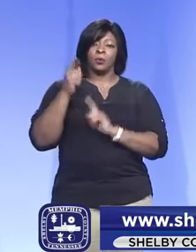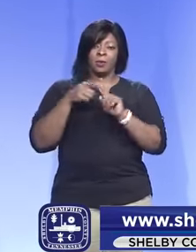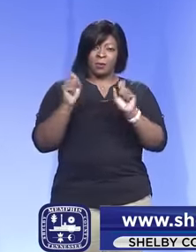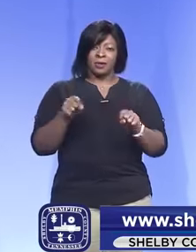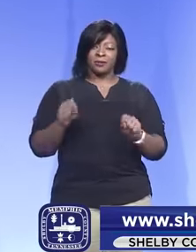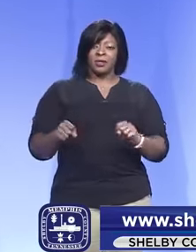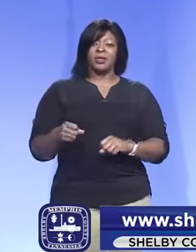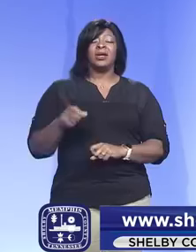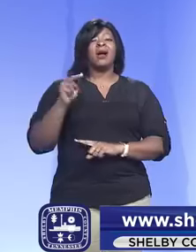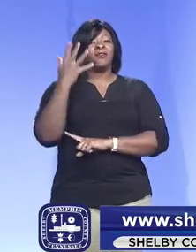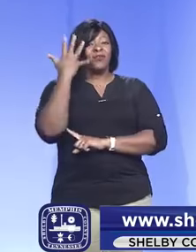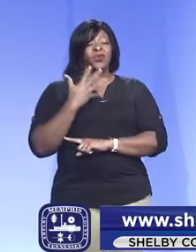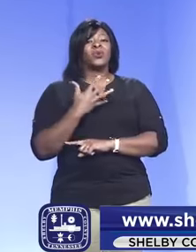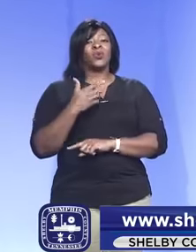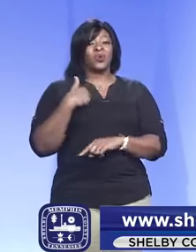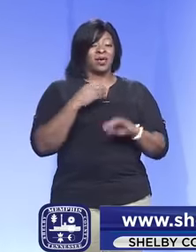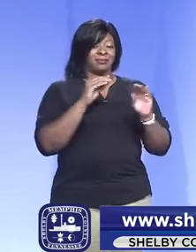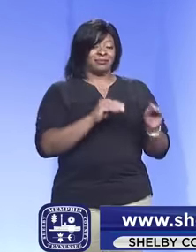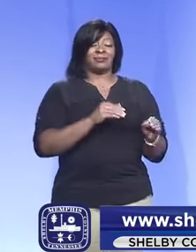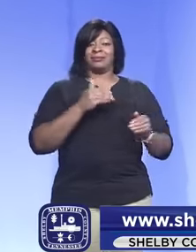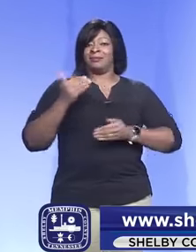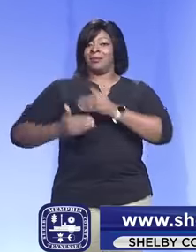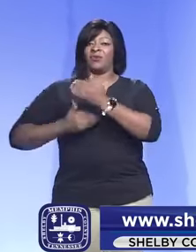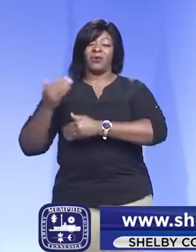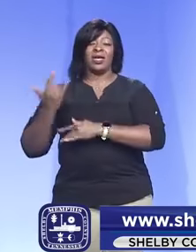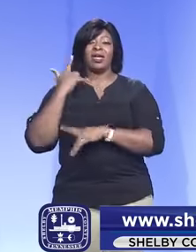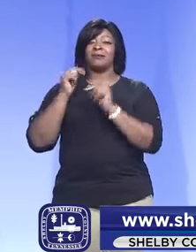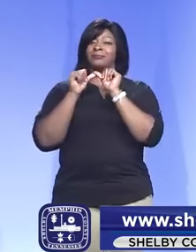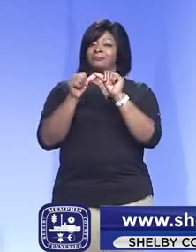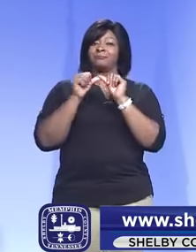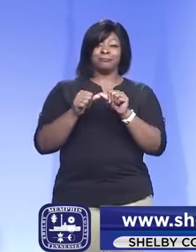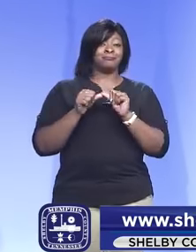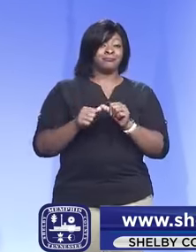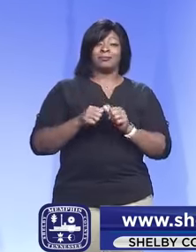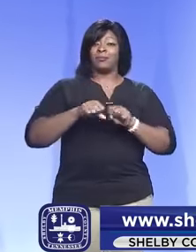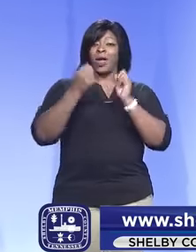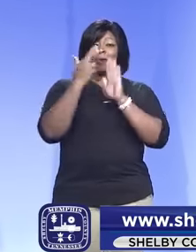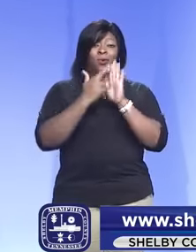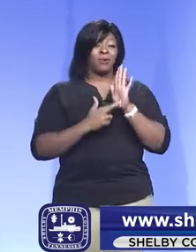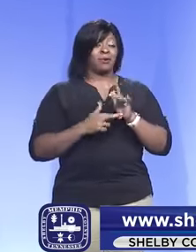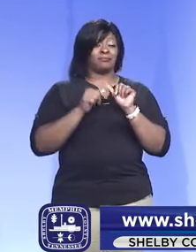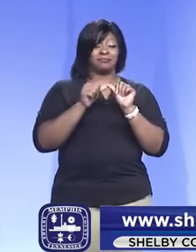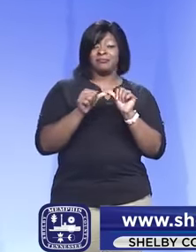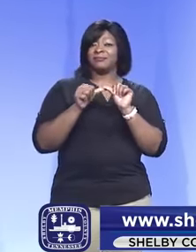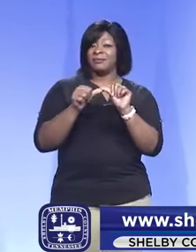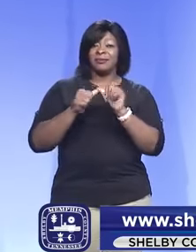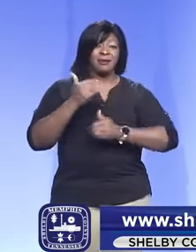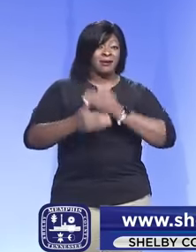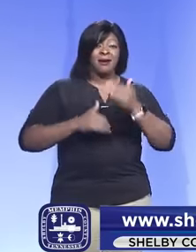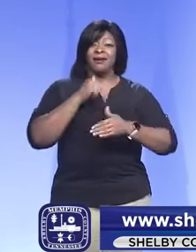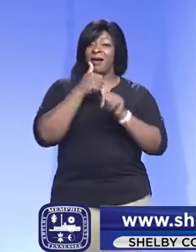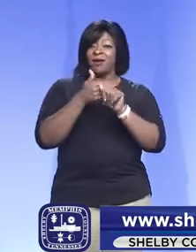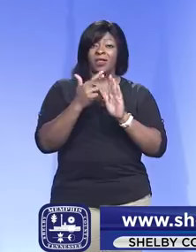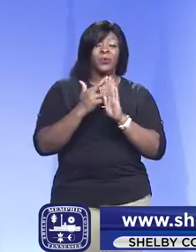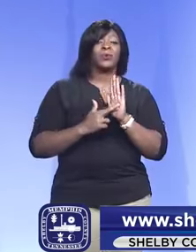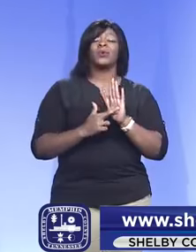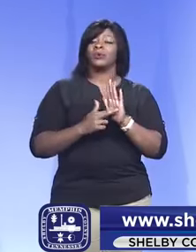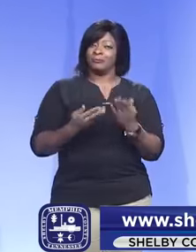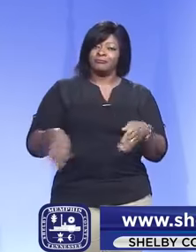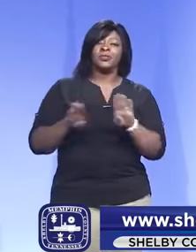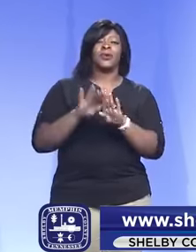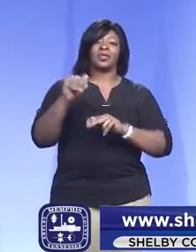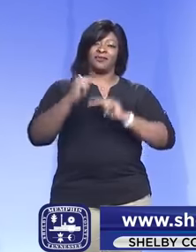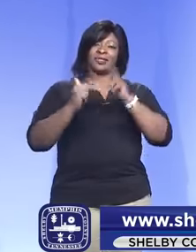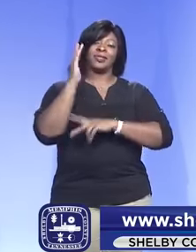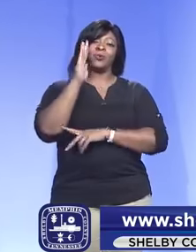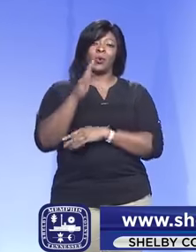Unfortunately, we will have to move to a place that if there's ongoing non-compliance that we would have to close the facility or work closely with